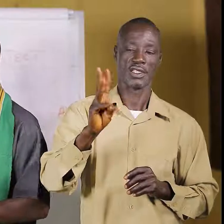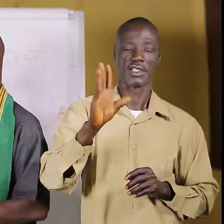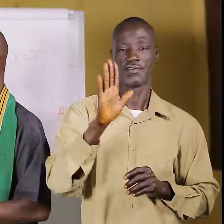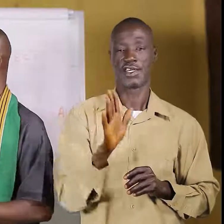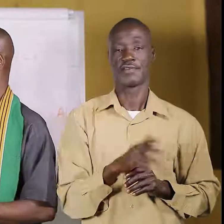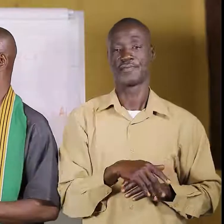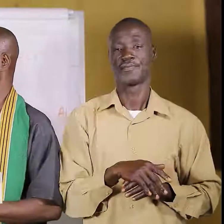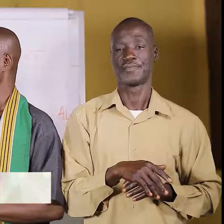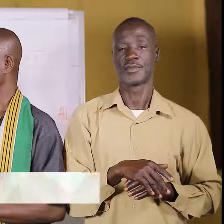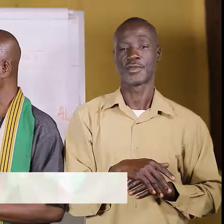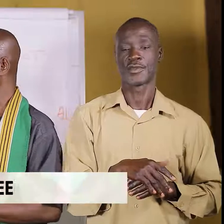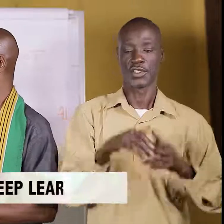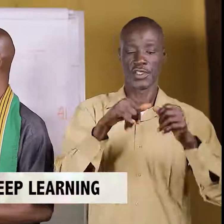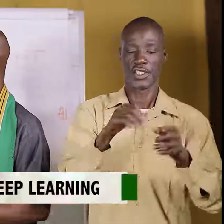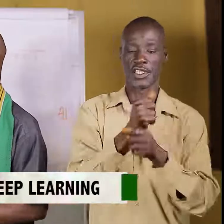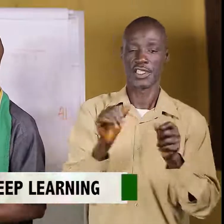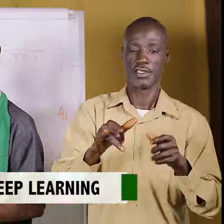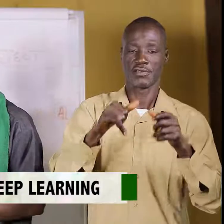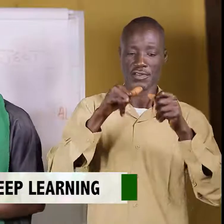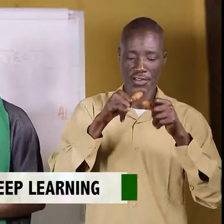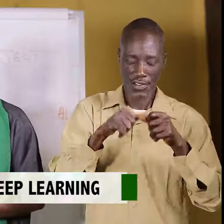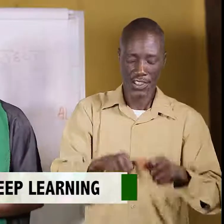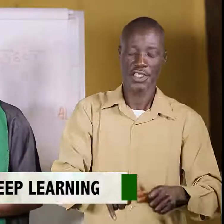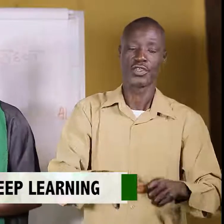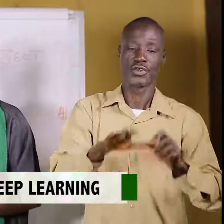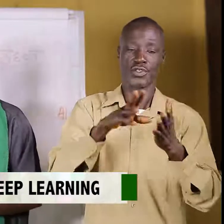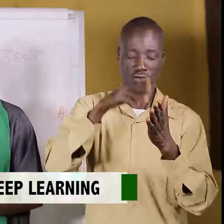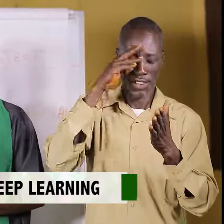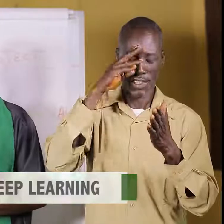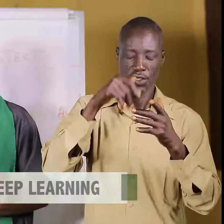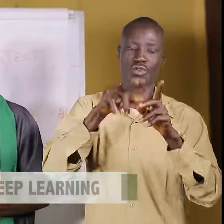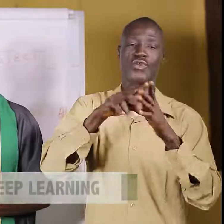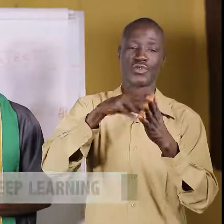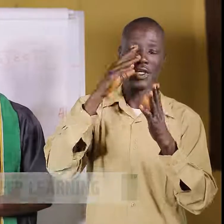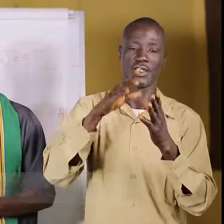080-5121-6365. Stay safe, keep learning,